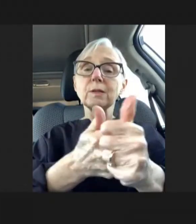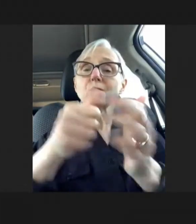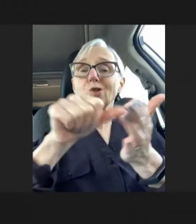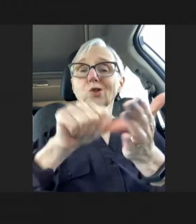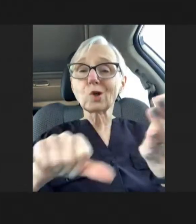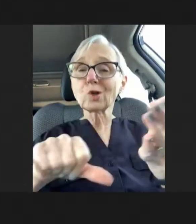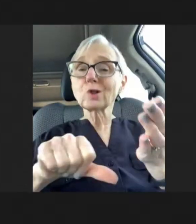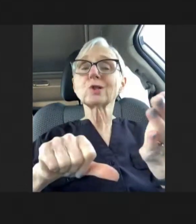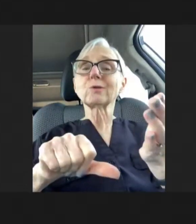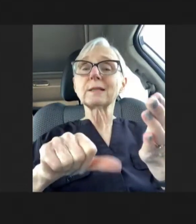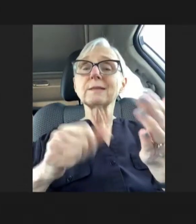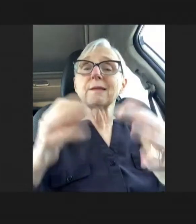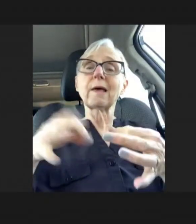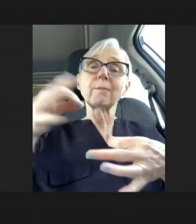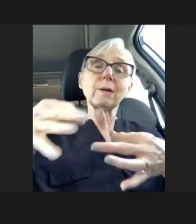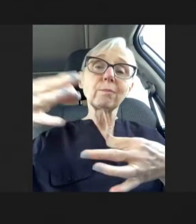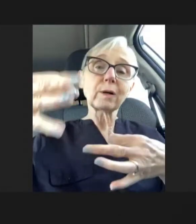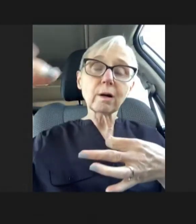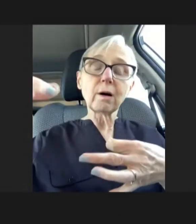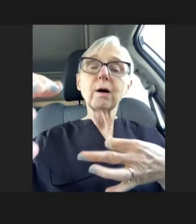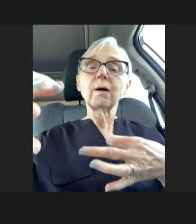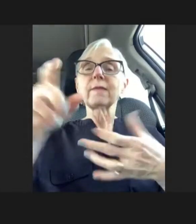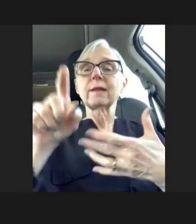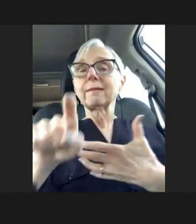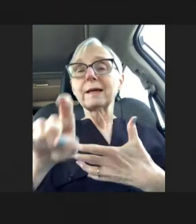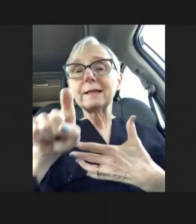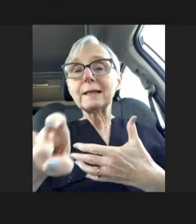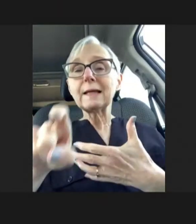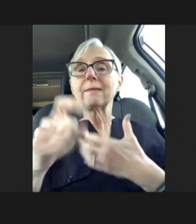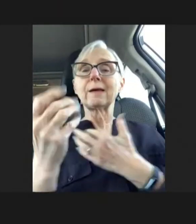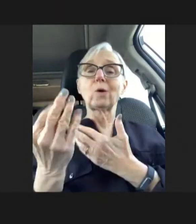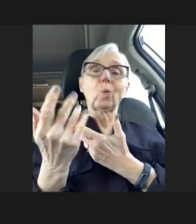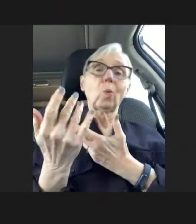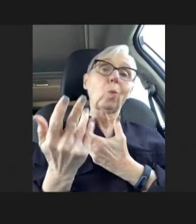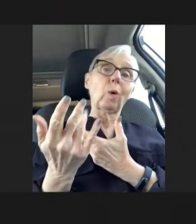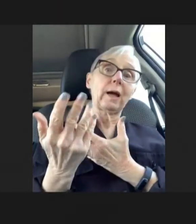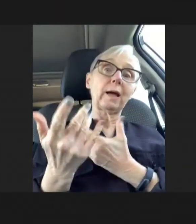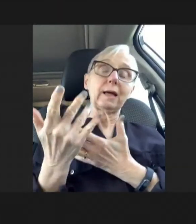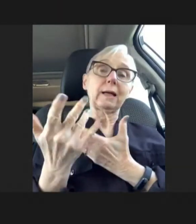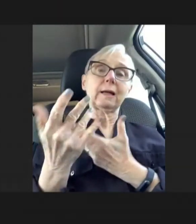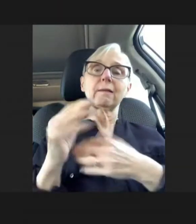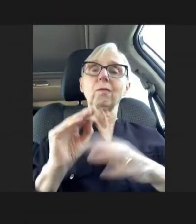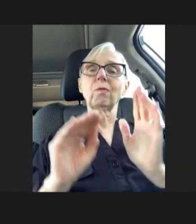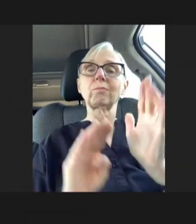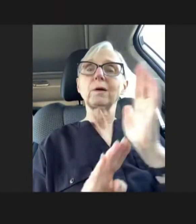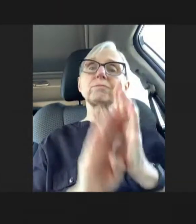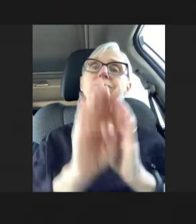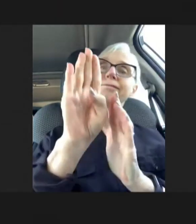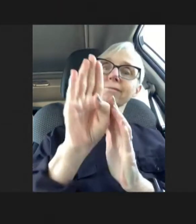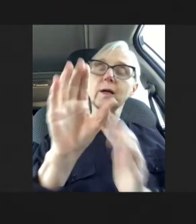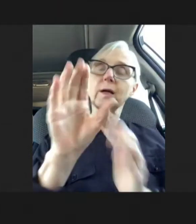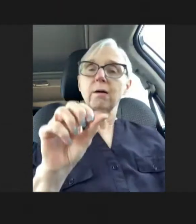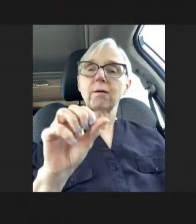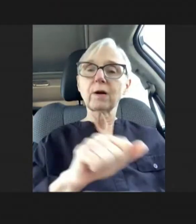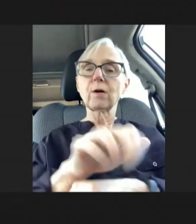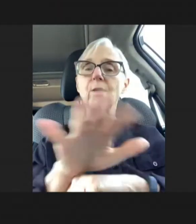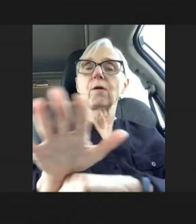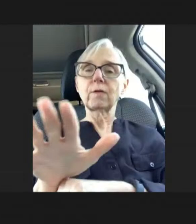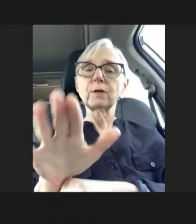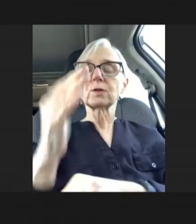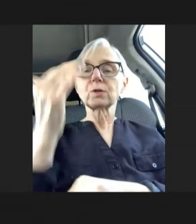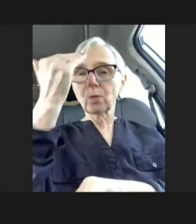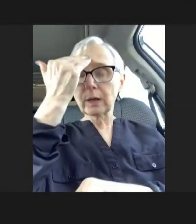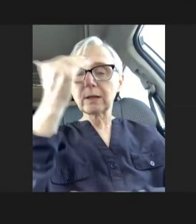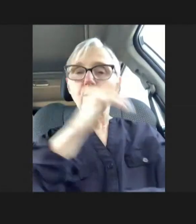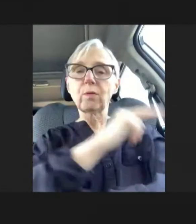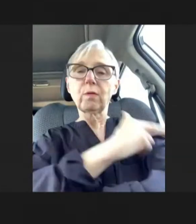cases, of other care that individuals need that is sort of waiting behind this wave of COVID-19. And so we know that our healthcare system is going to